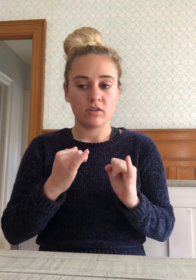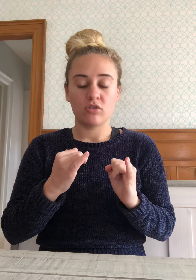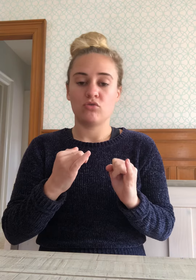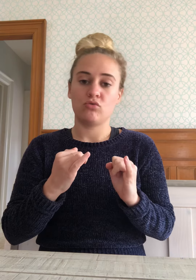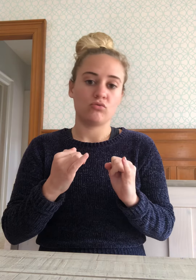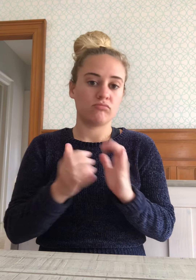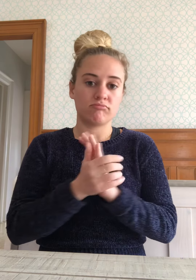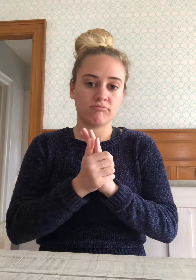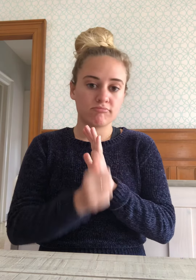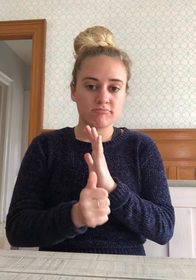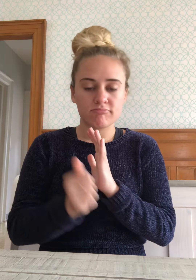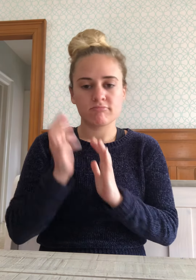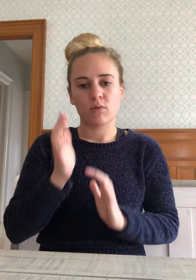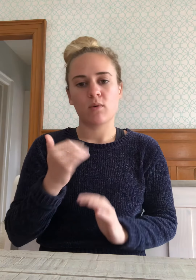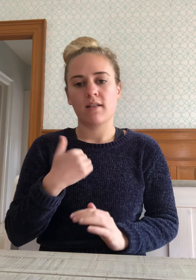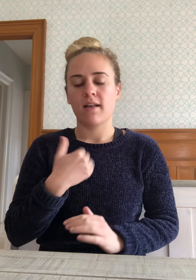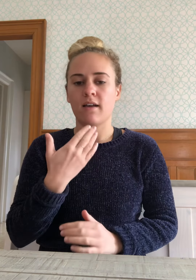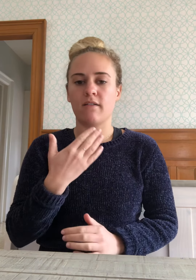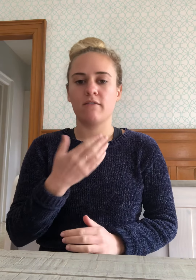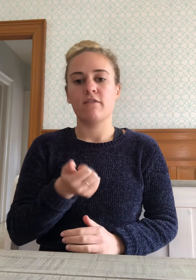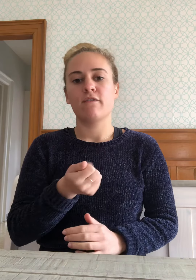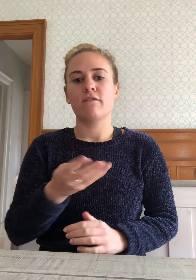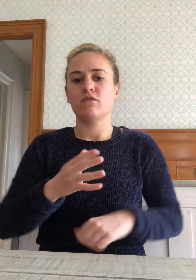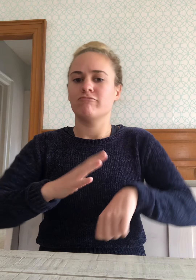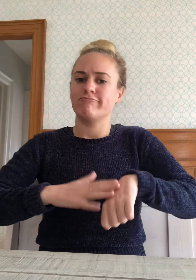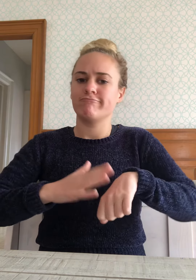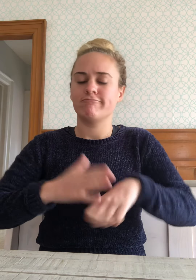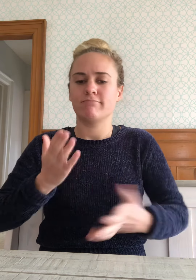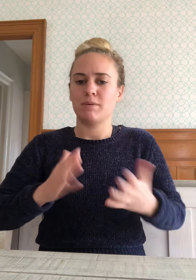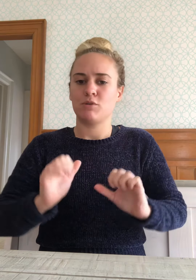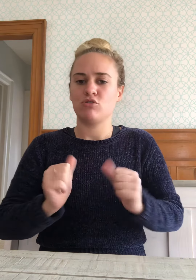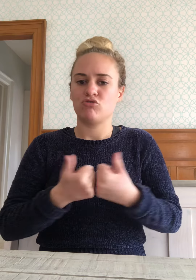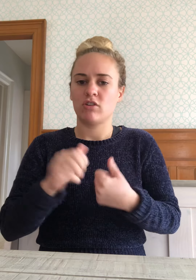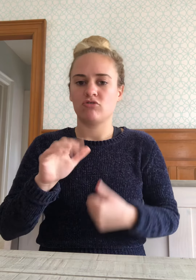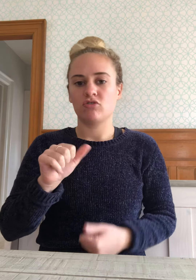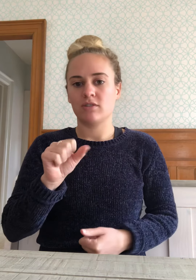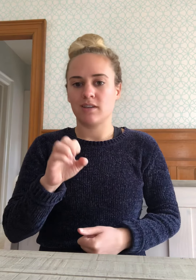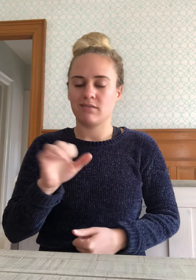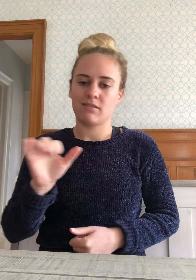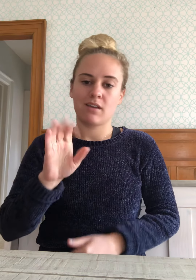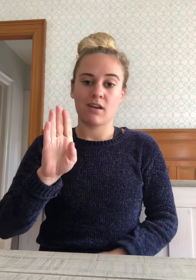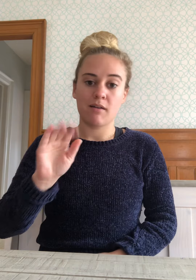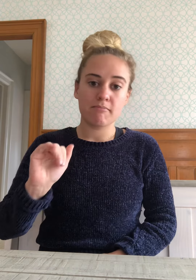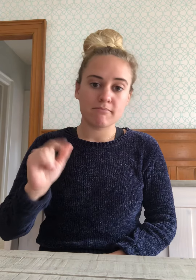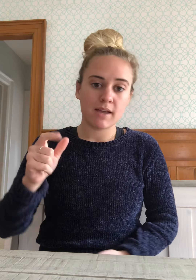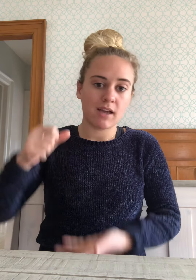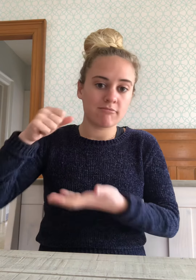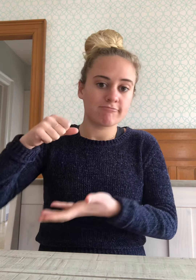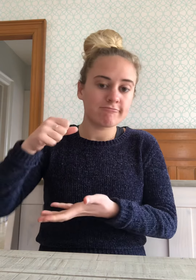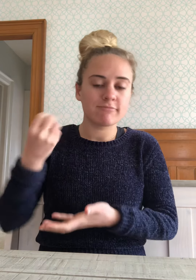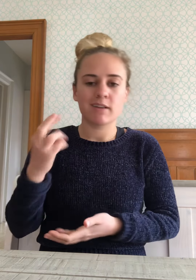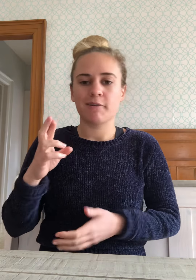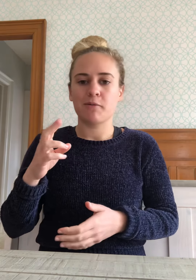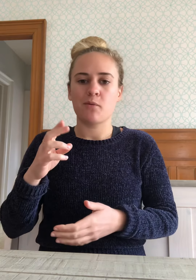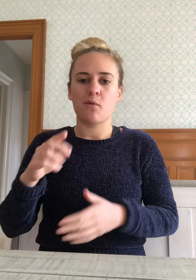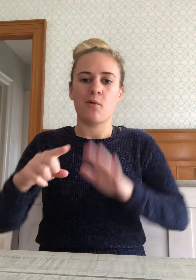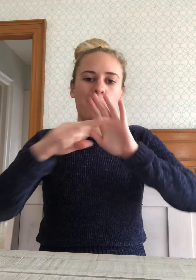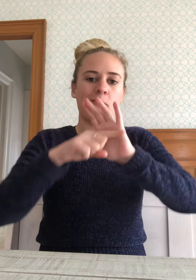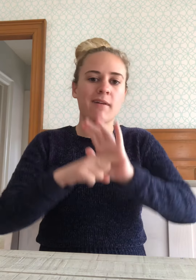of tip-offs that this may be a difficult case. Bags of dentures, disparaging comments about previous dentists, had a guy